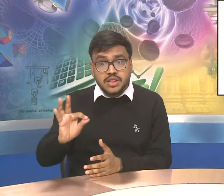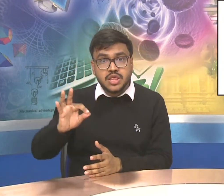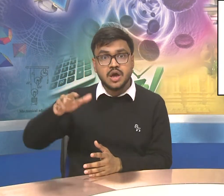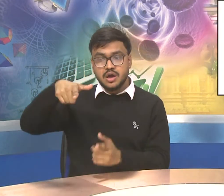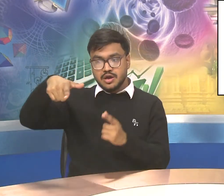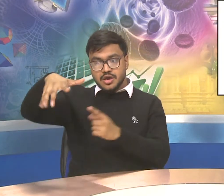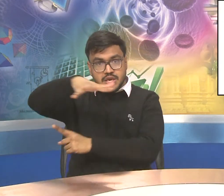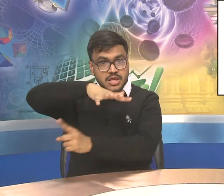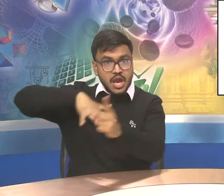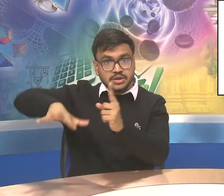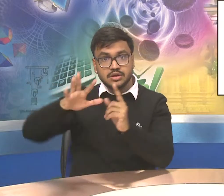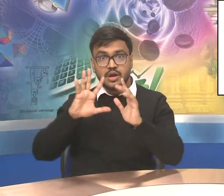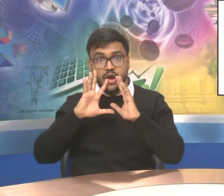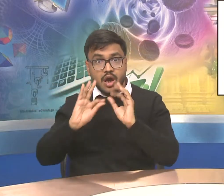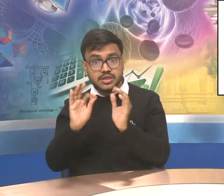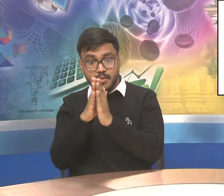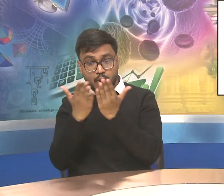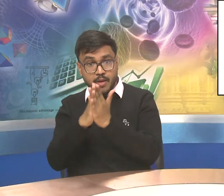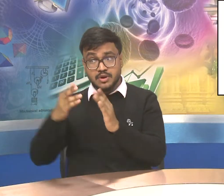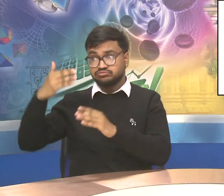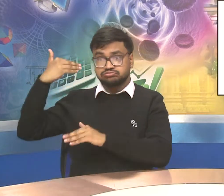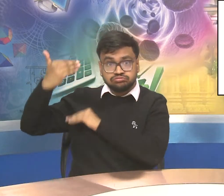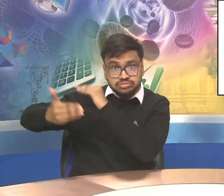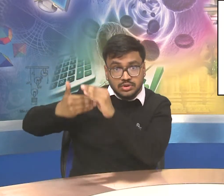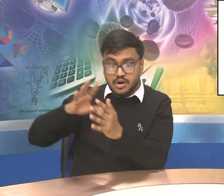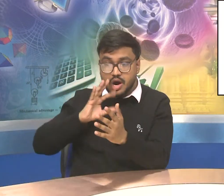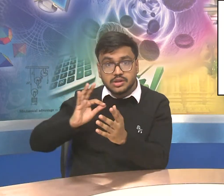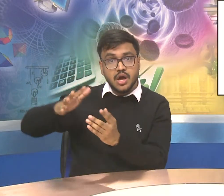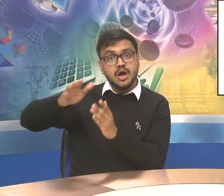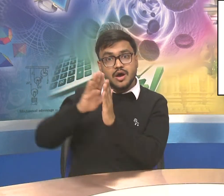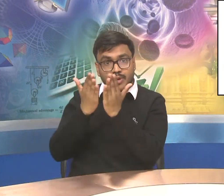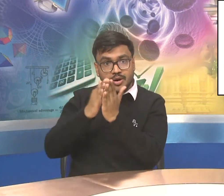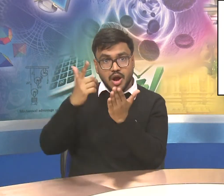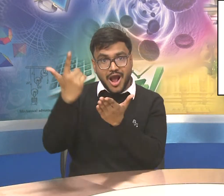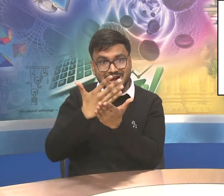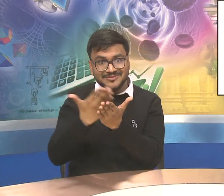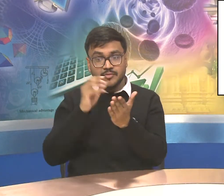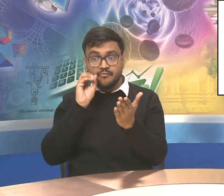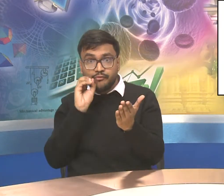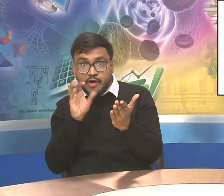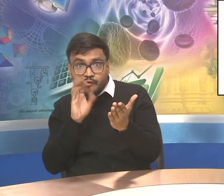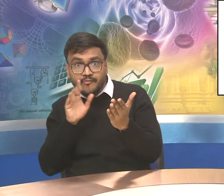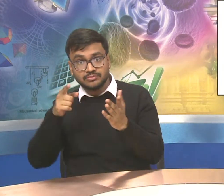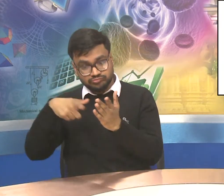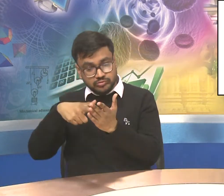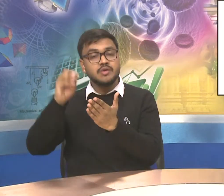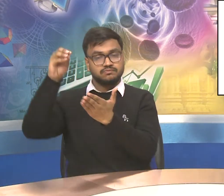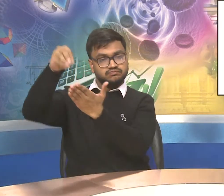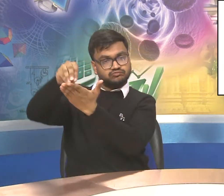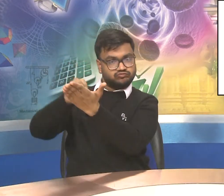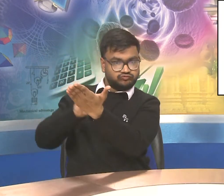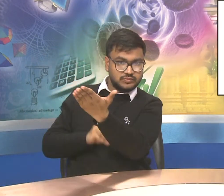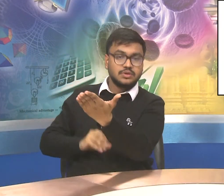it's all in my imagination. So that's a fiction story, not a real one.